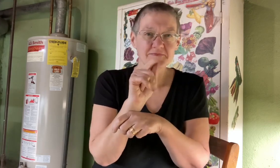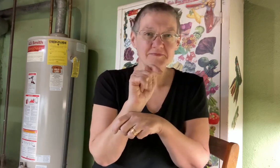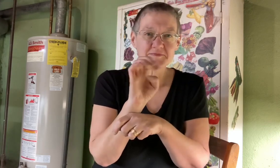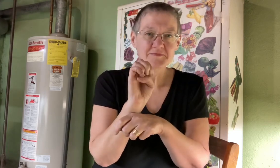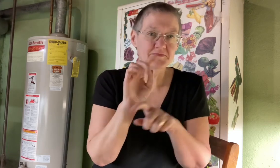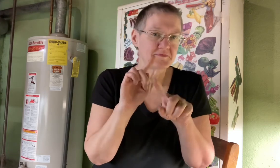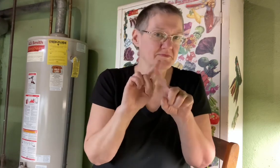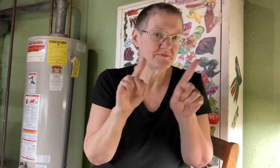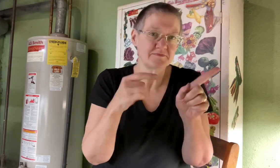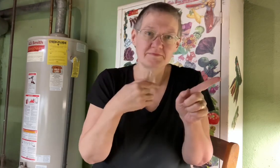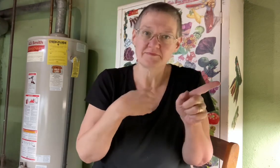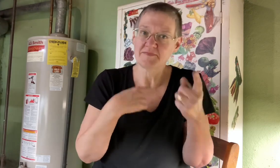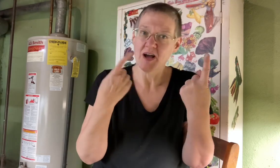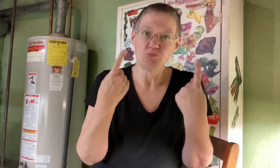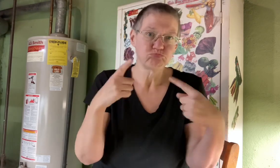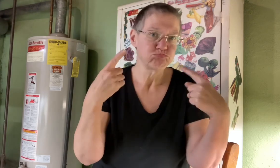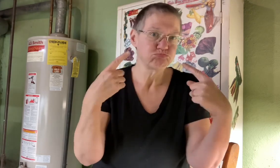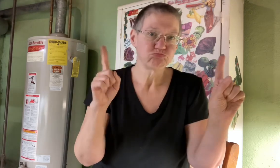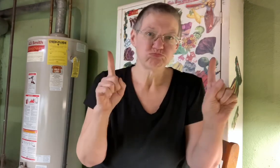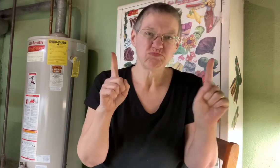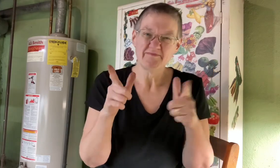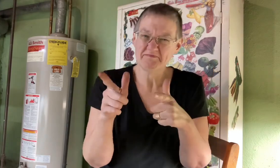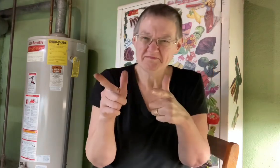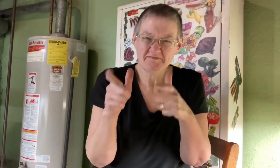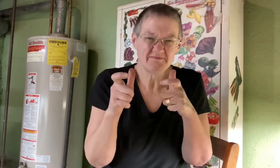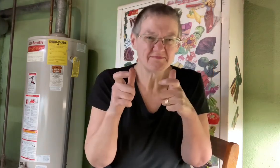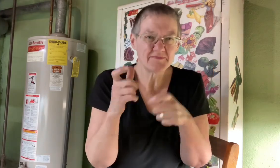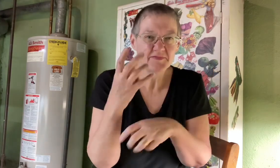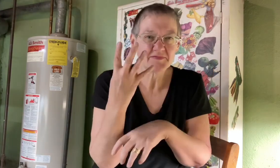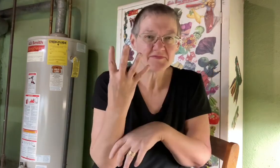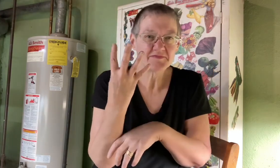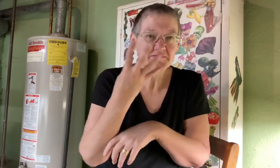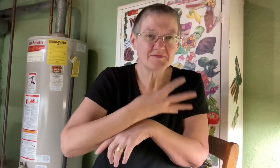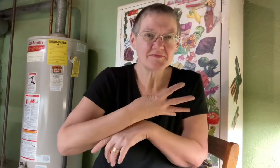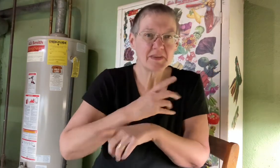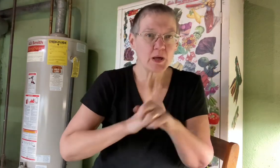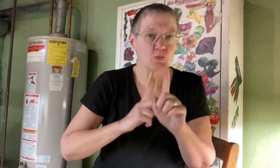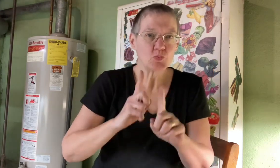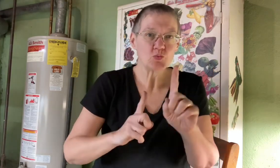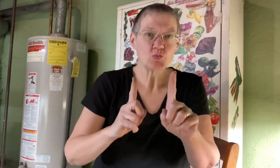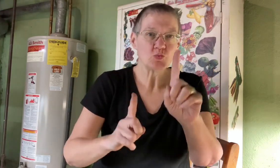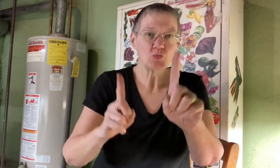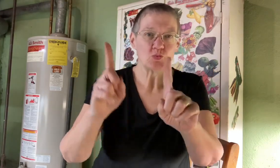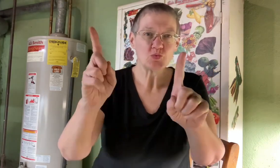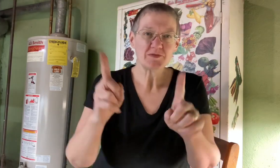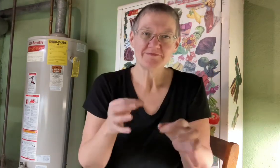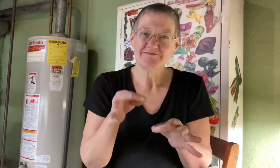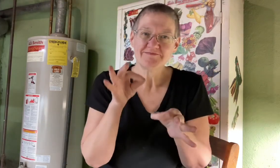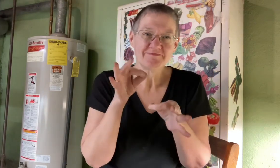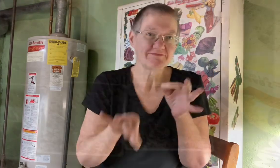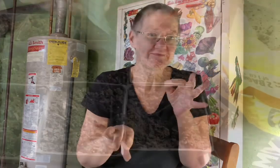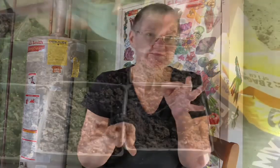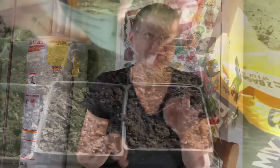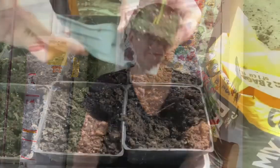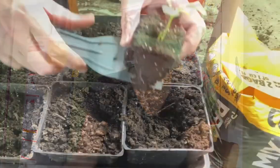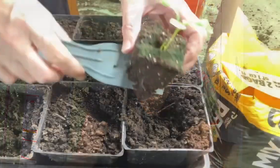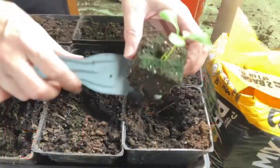And I read that can be hard to germinate, but I was really successful. It germinated with only 4 days. It